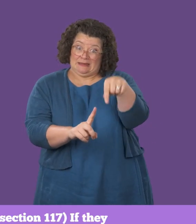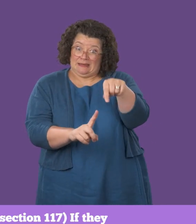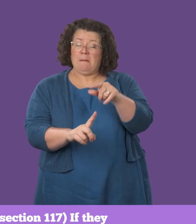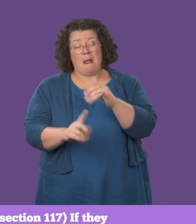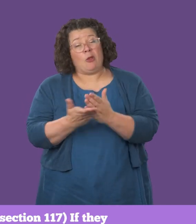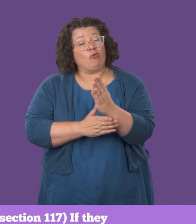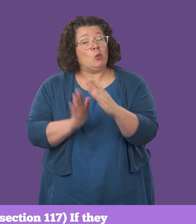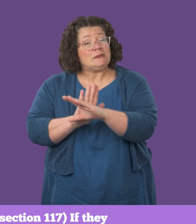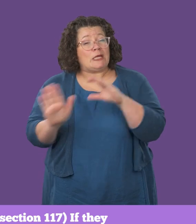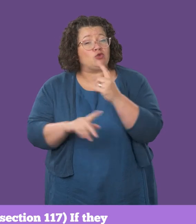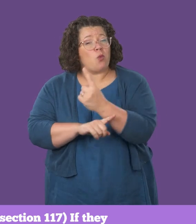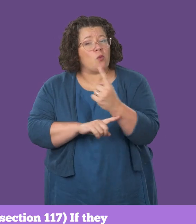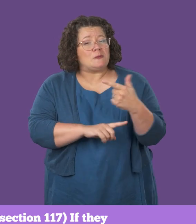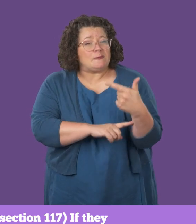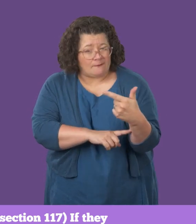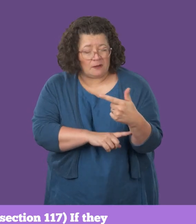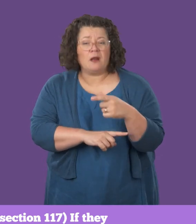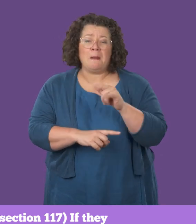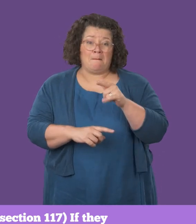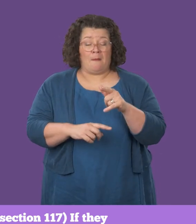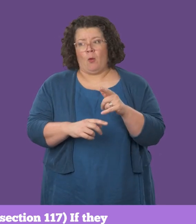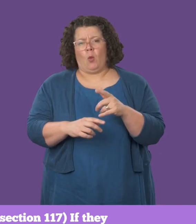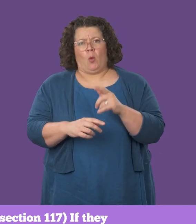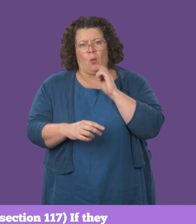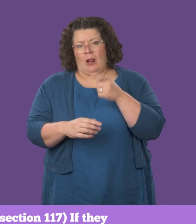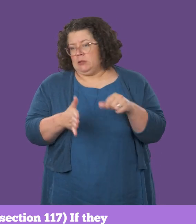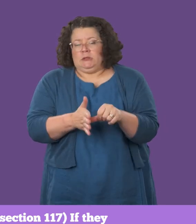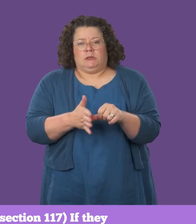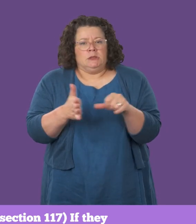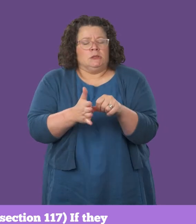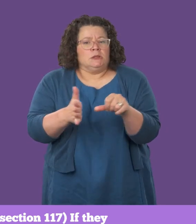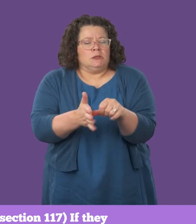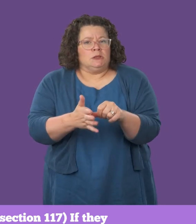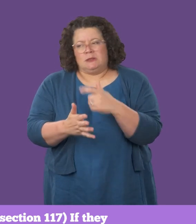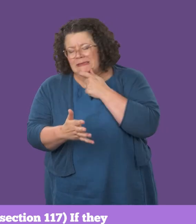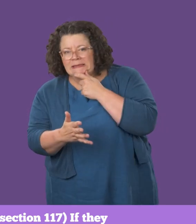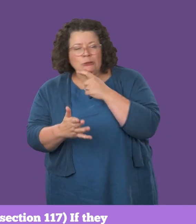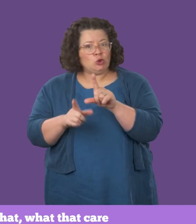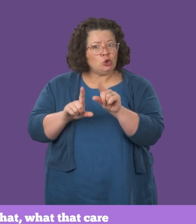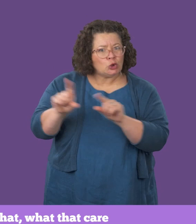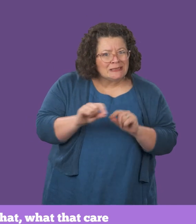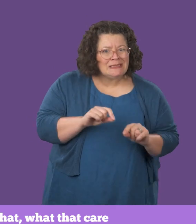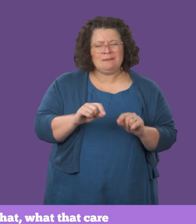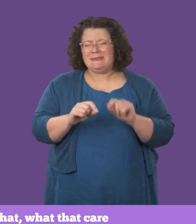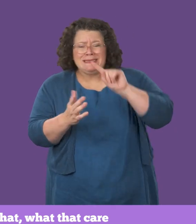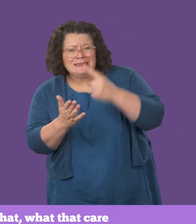through section 117, if they face substantial difficulty at making choices and decisions around that, what that